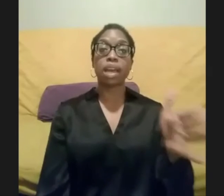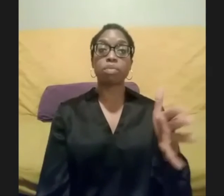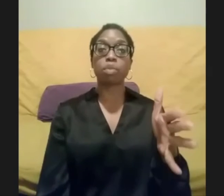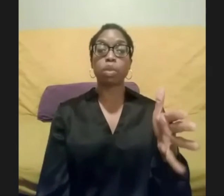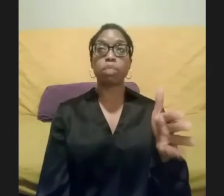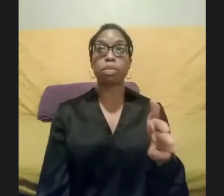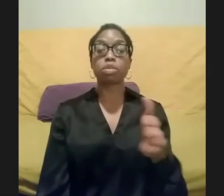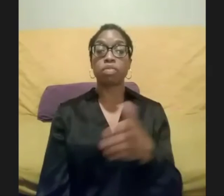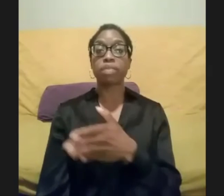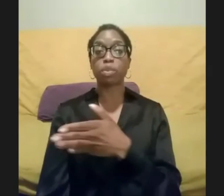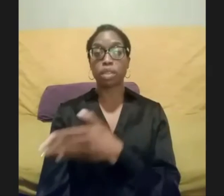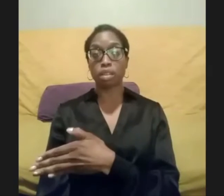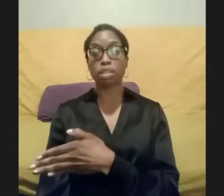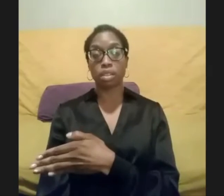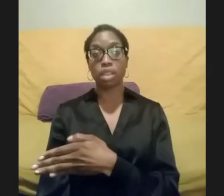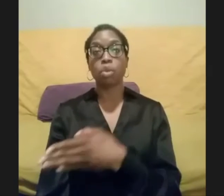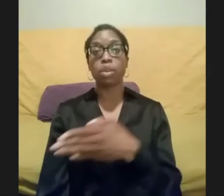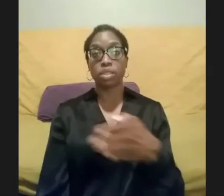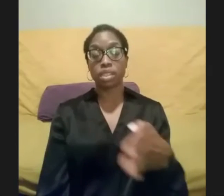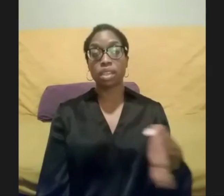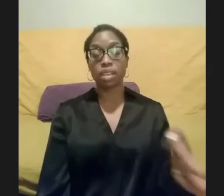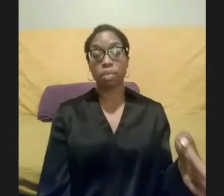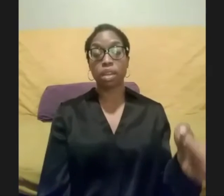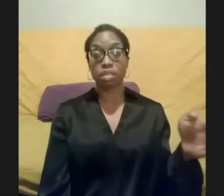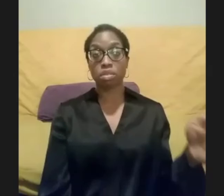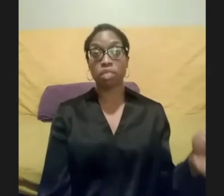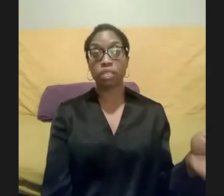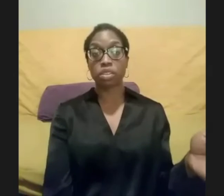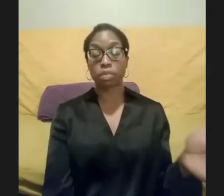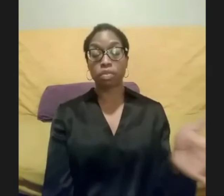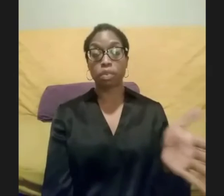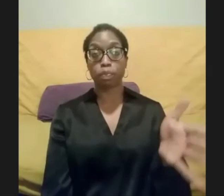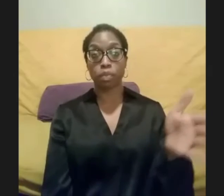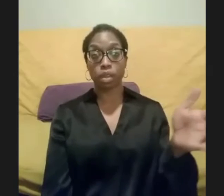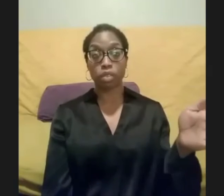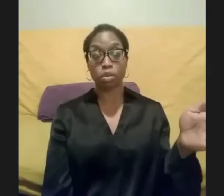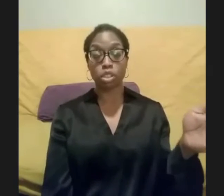but when people survive to adulthood, we are seeing now because of the survivorship of those genetic